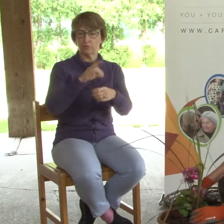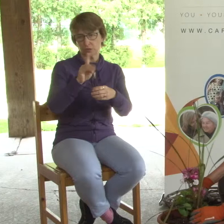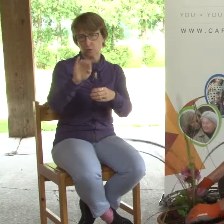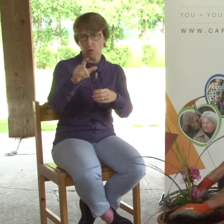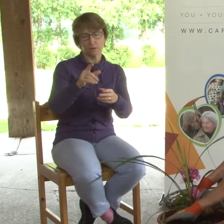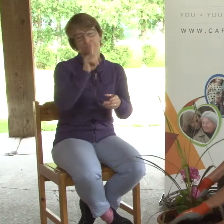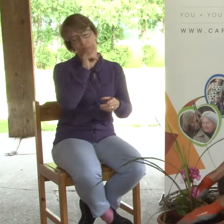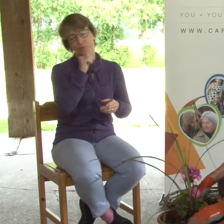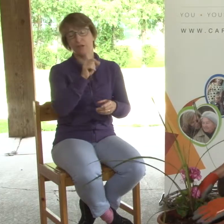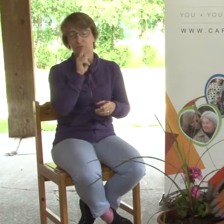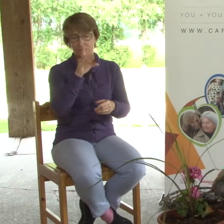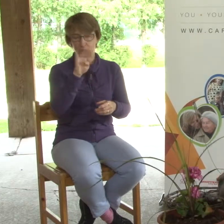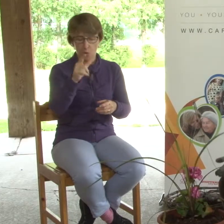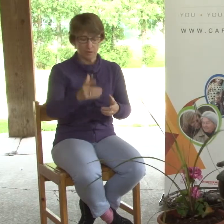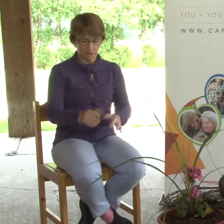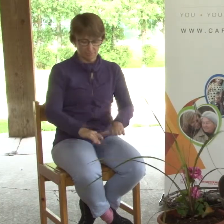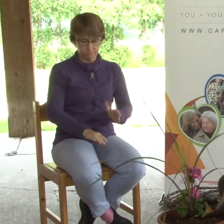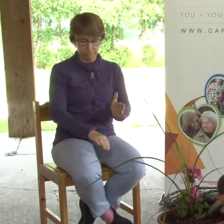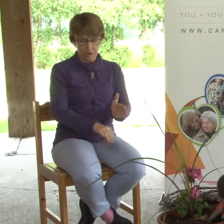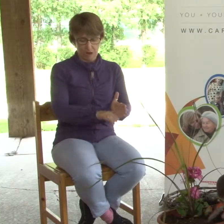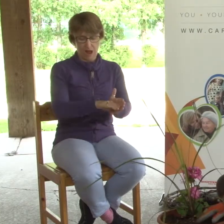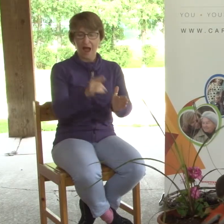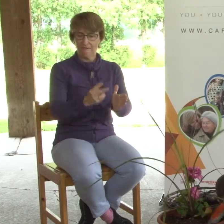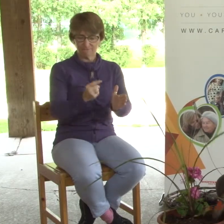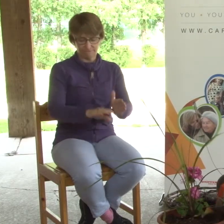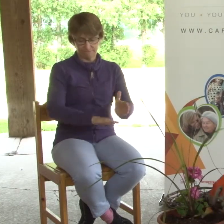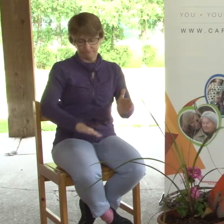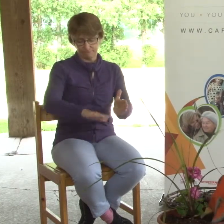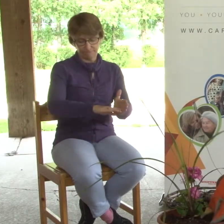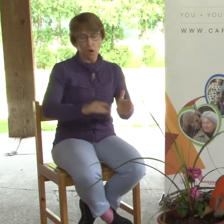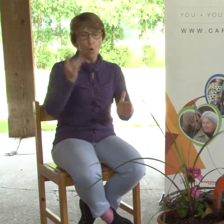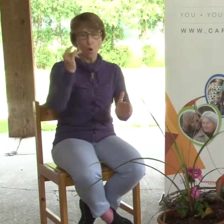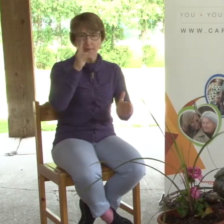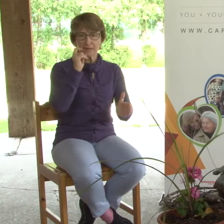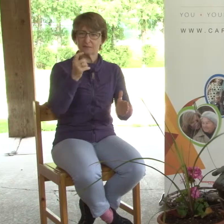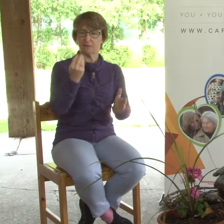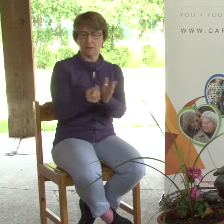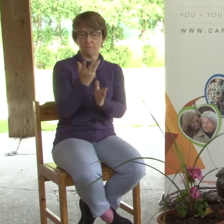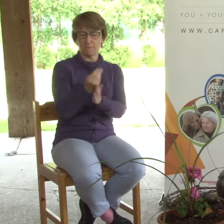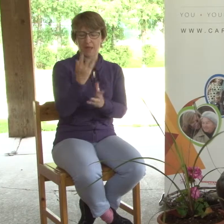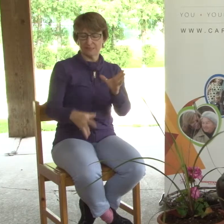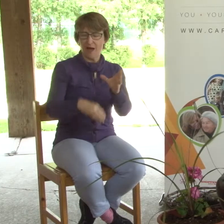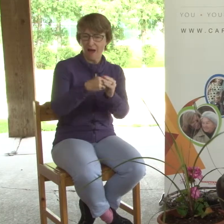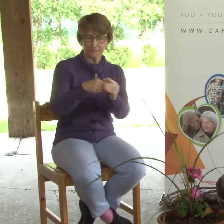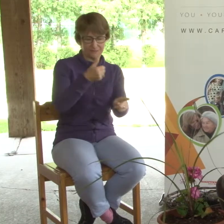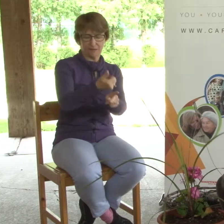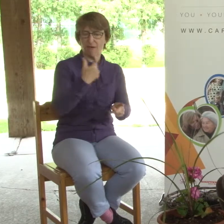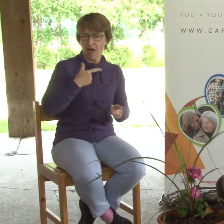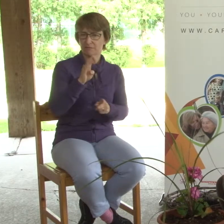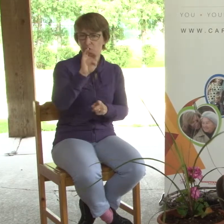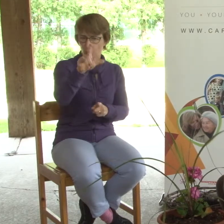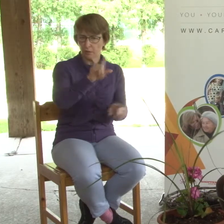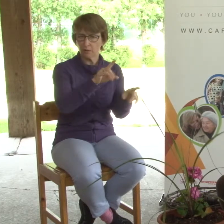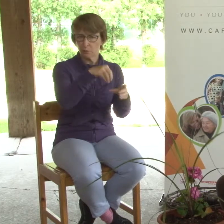soil out or brought it up to the halfway level is that you're going to be putting plants in and you're going to have too much soil by the end of